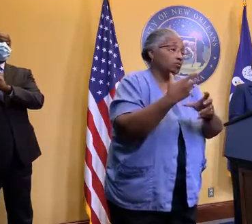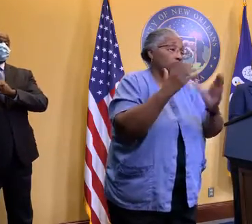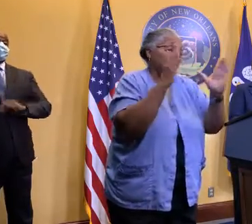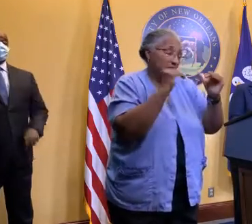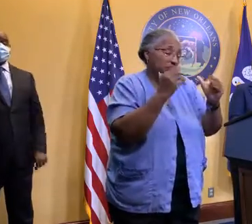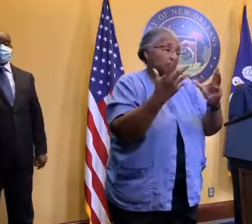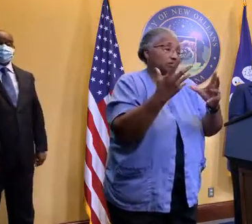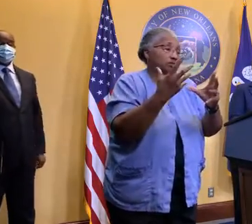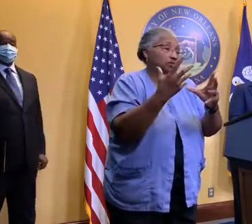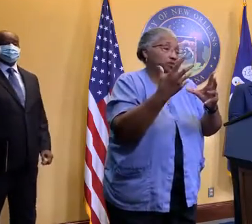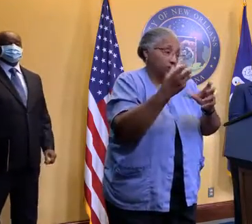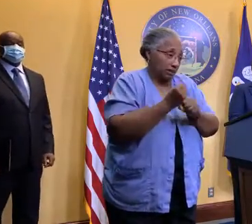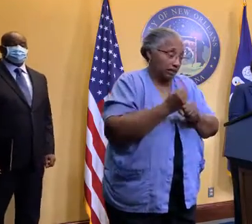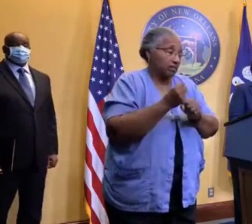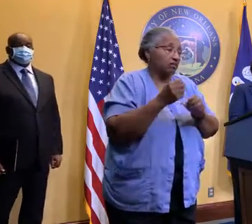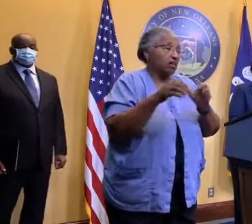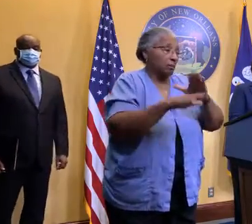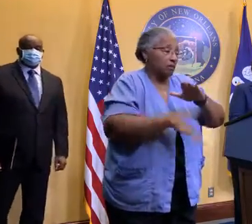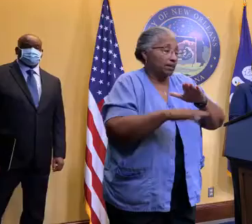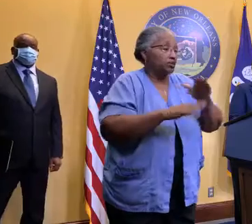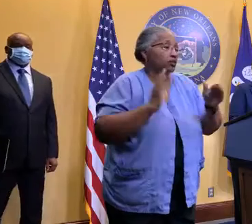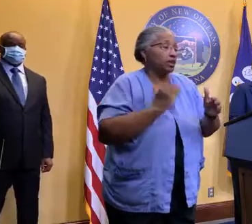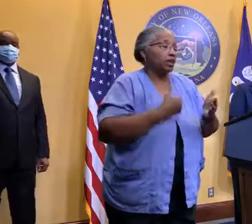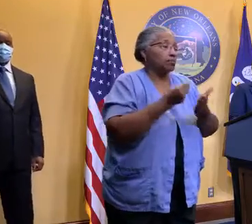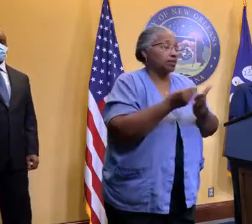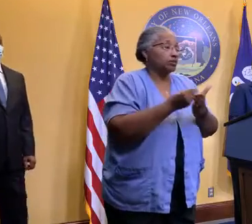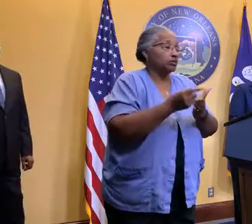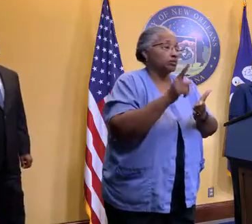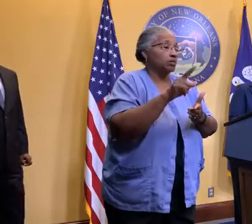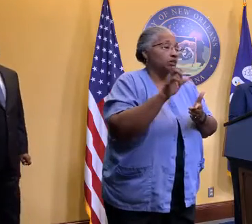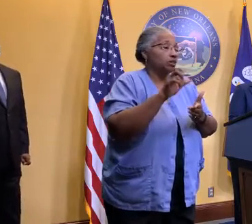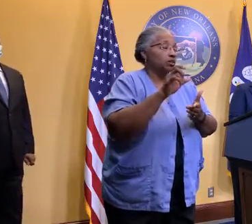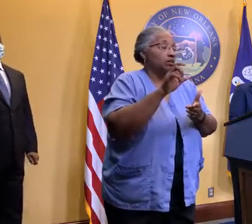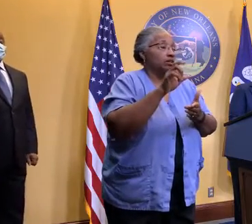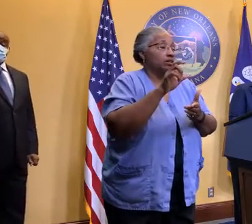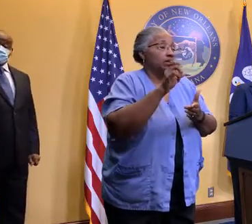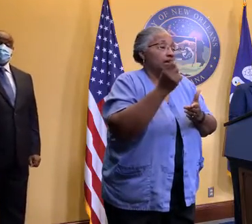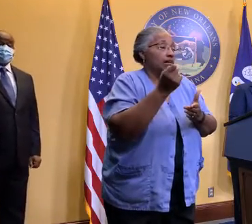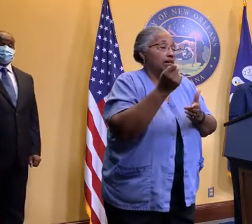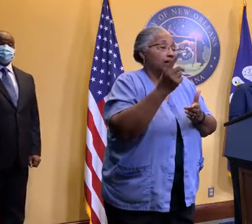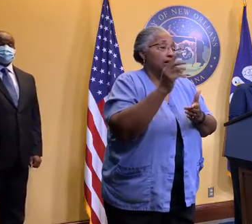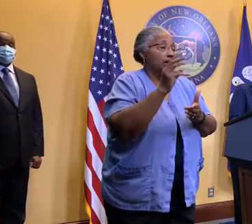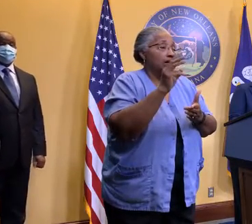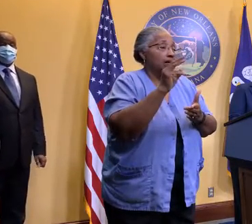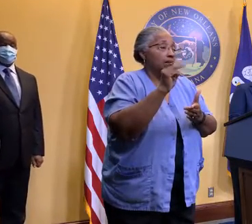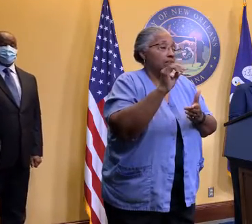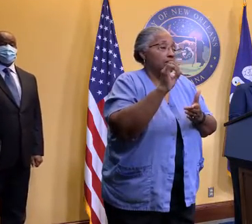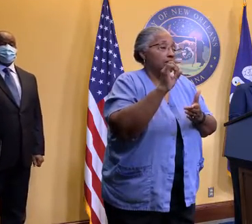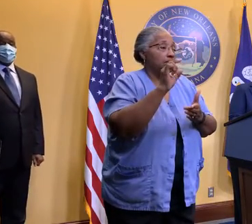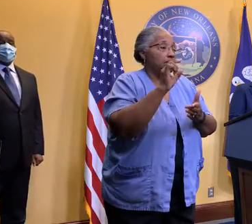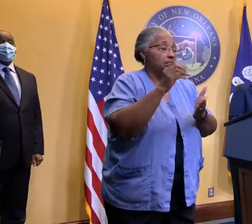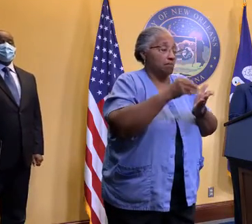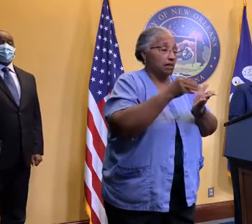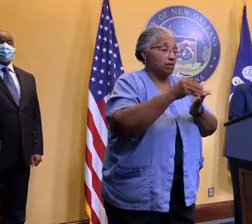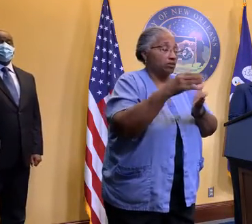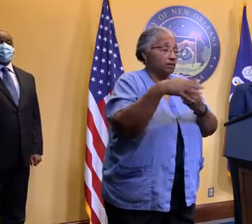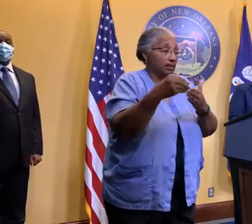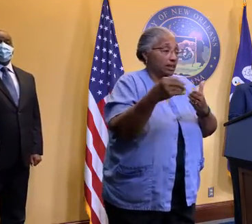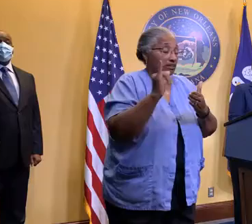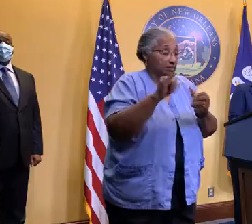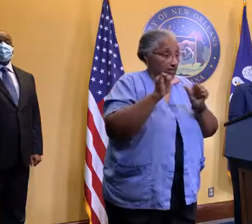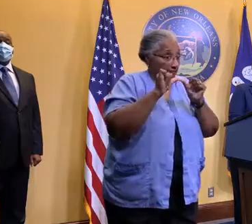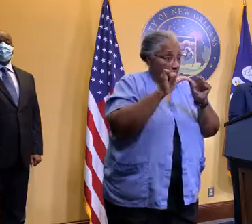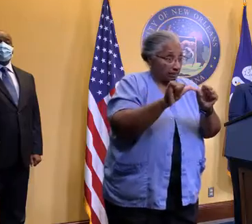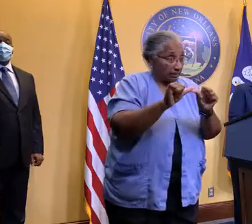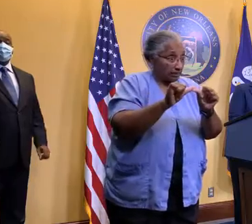expect to receive based on the budget. And so that $111 million stays, in terms of the estimate, stays pretty constant?